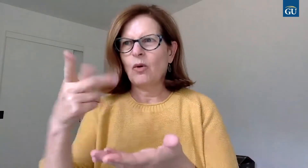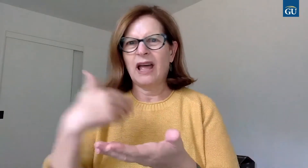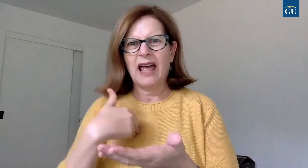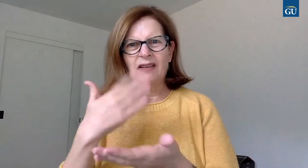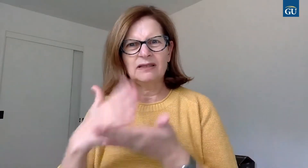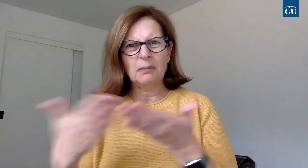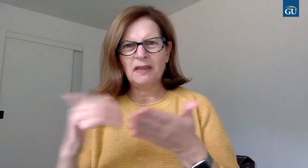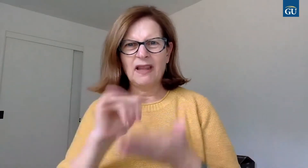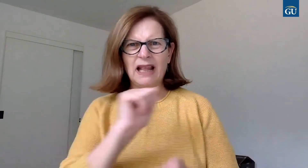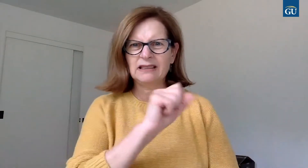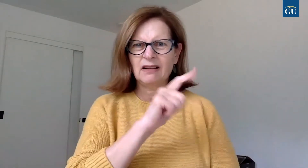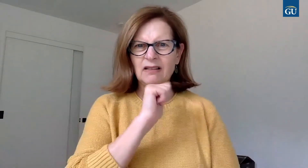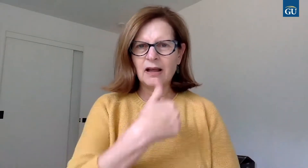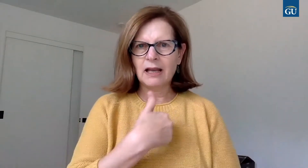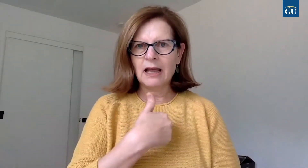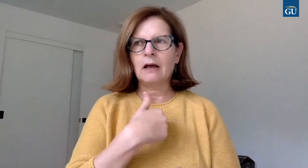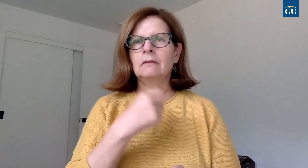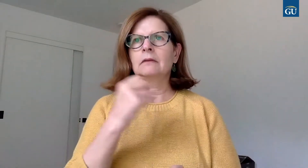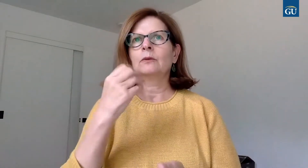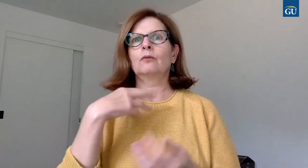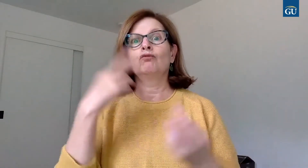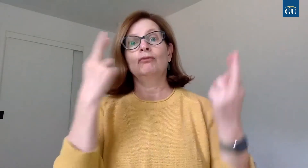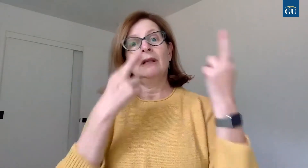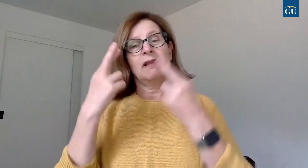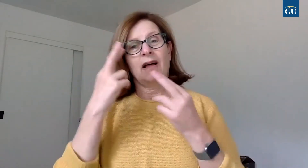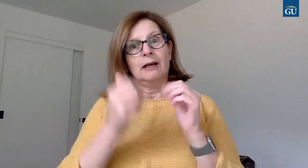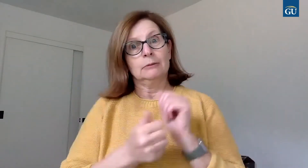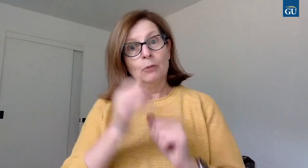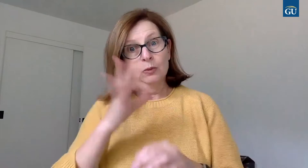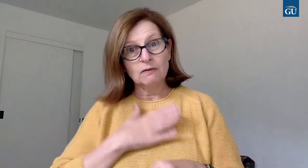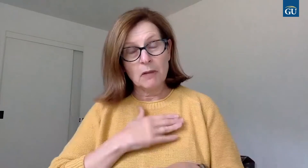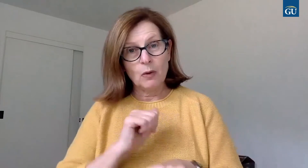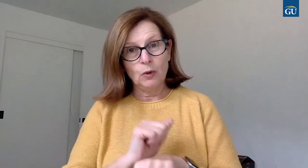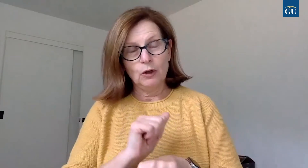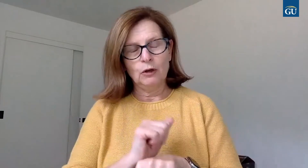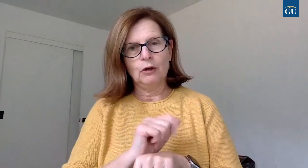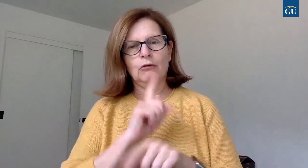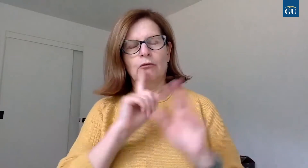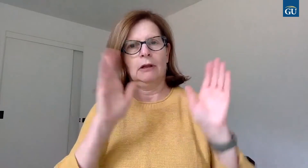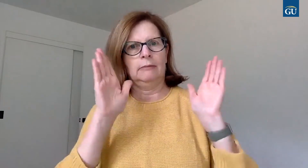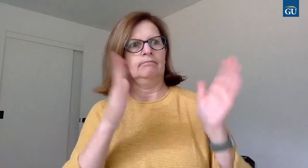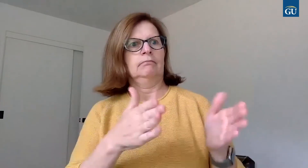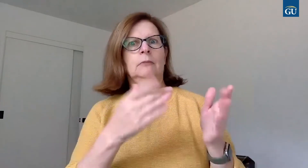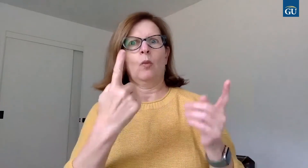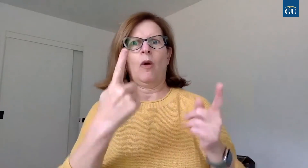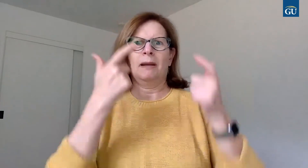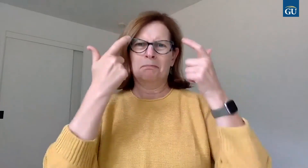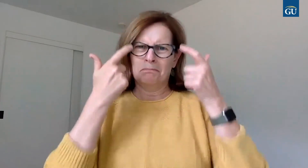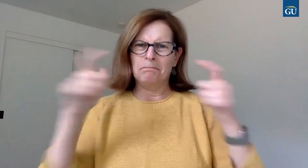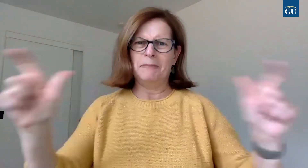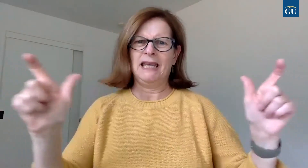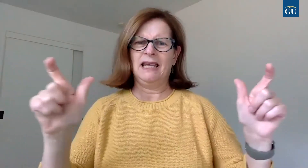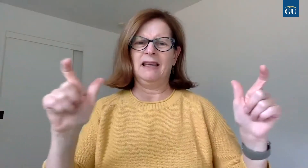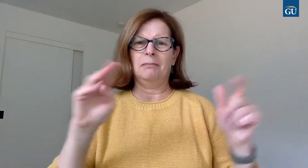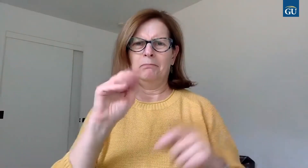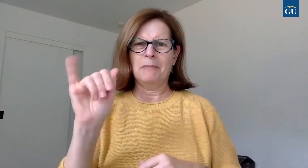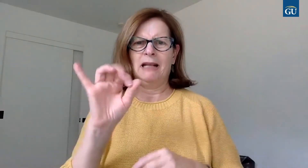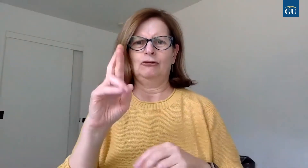Well, Al-Said Bedouin Sign Language did not have everything and consisted of some things that ASL doesn't have as